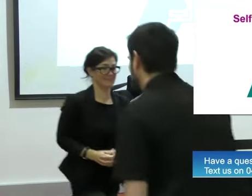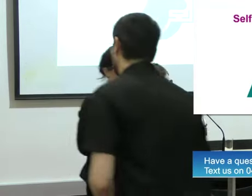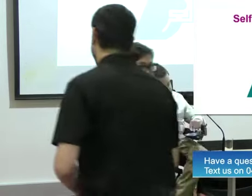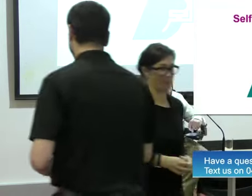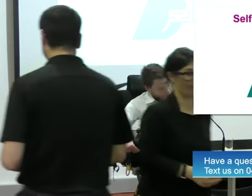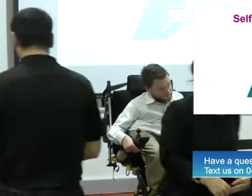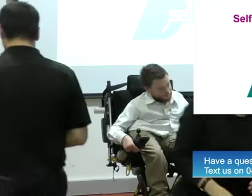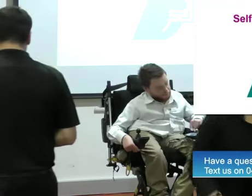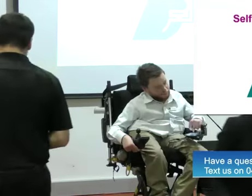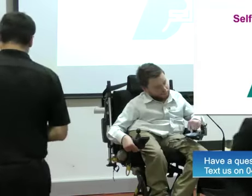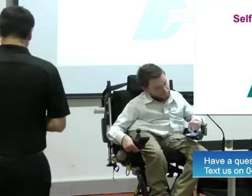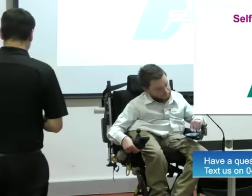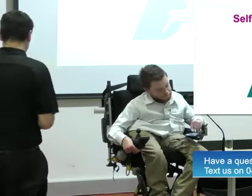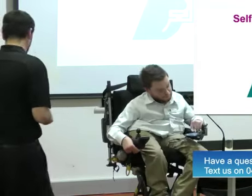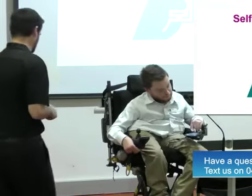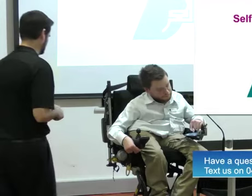All right.